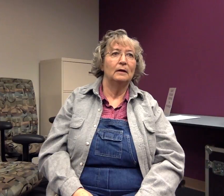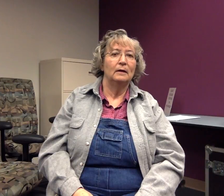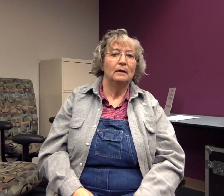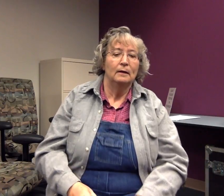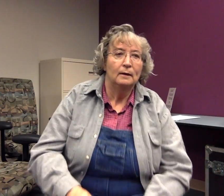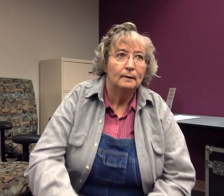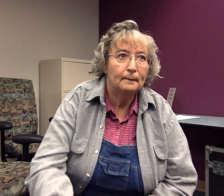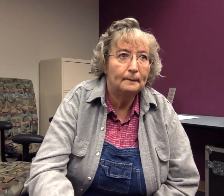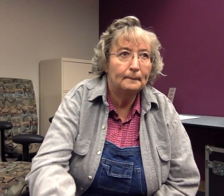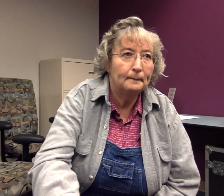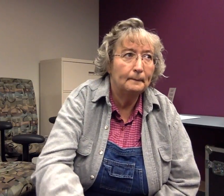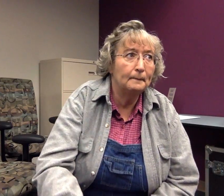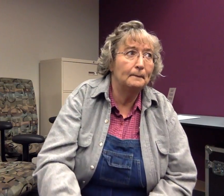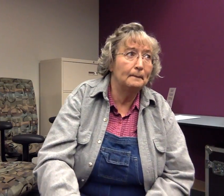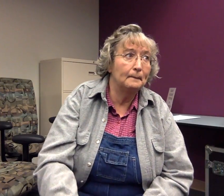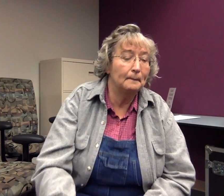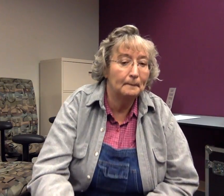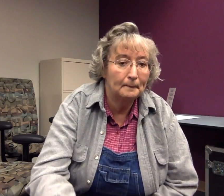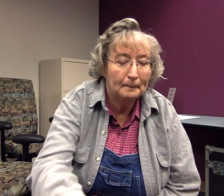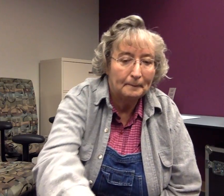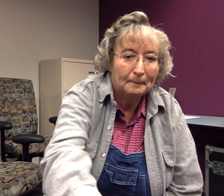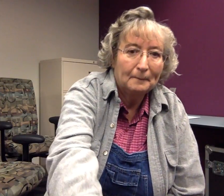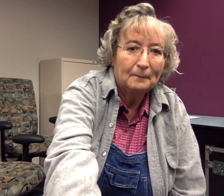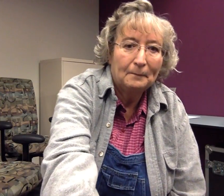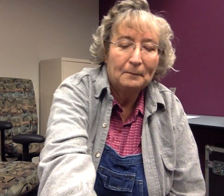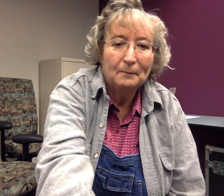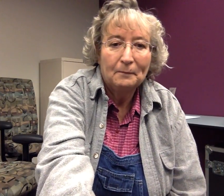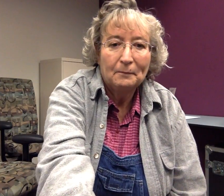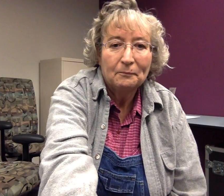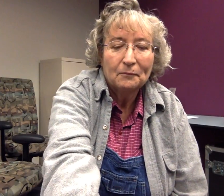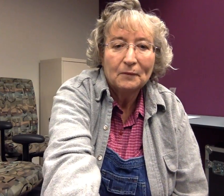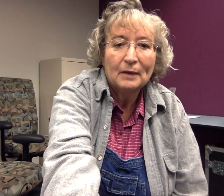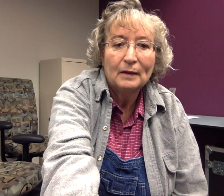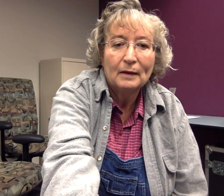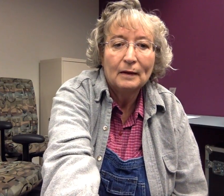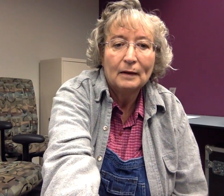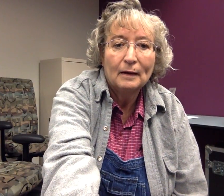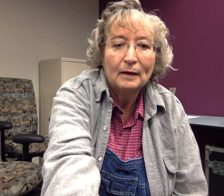Don't tell